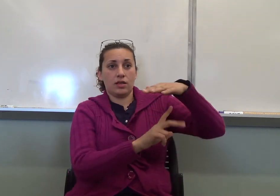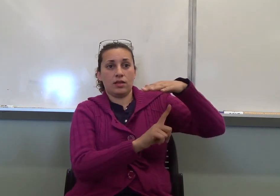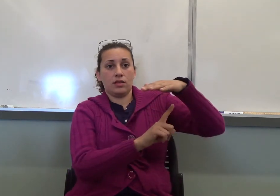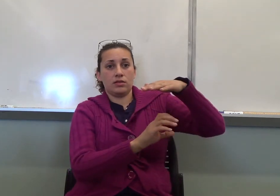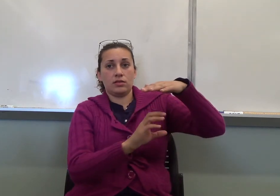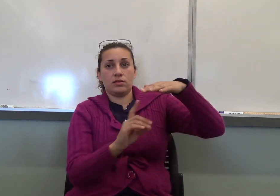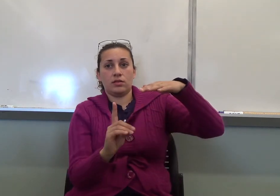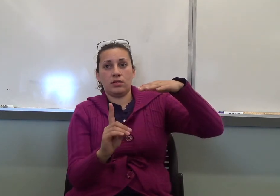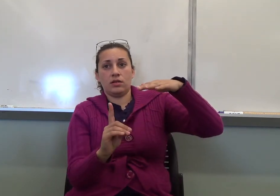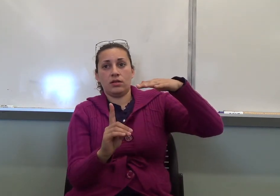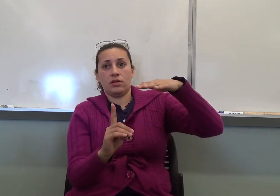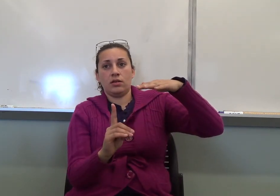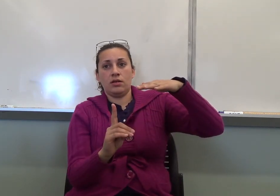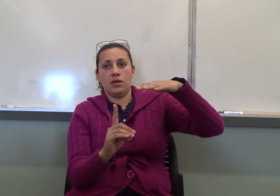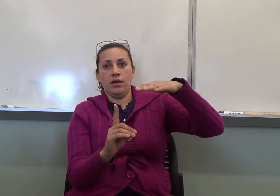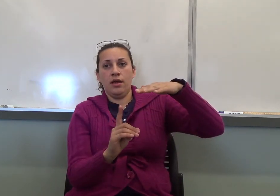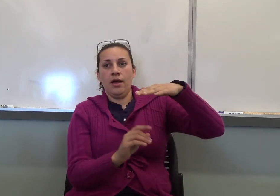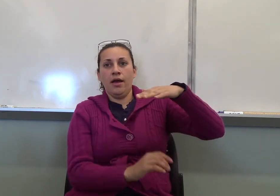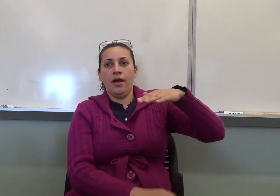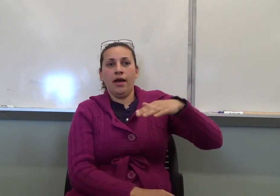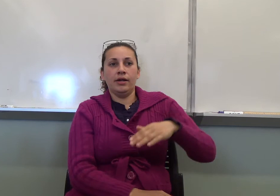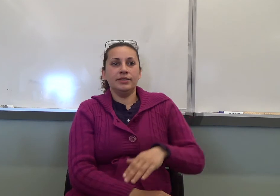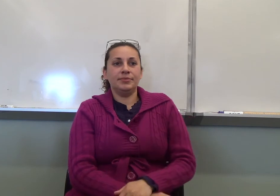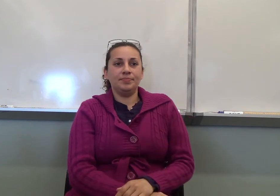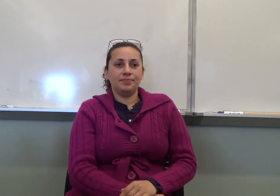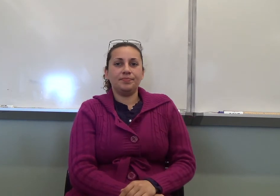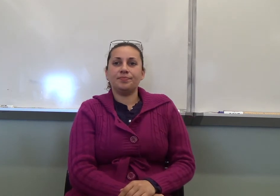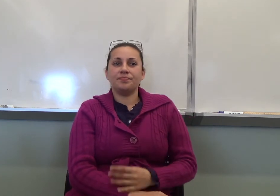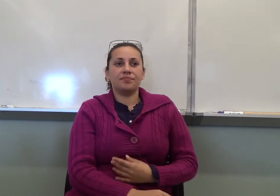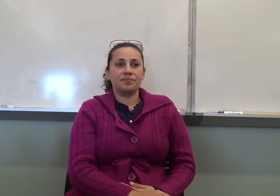even result. In other words, no remainder. 30.